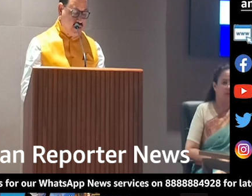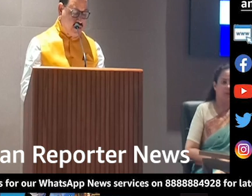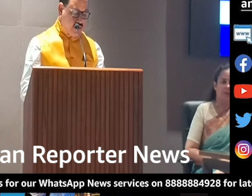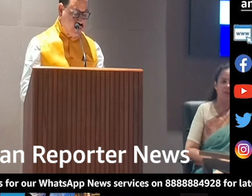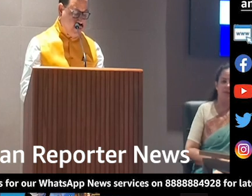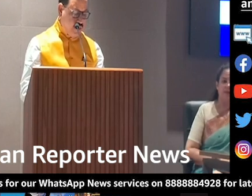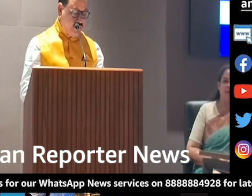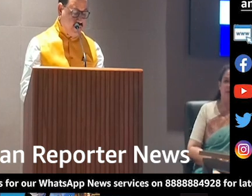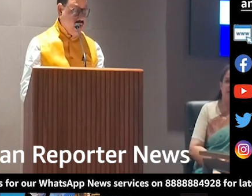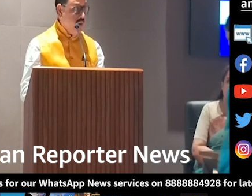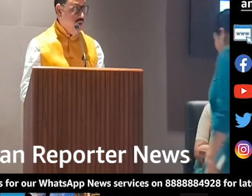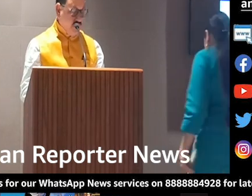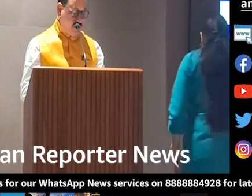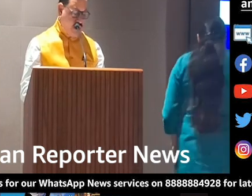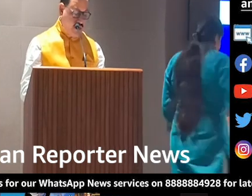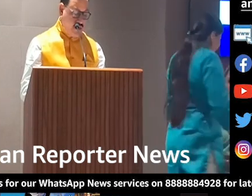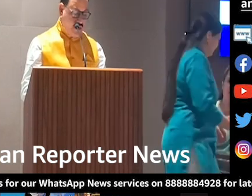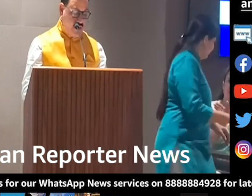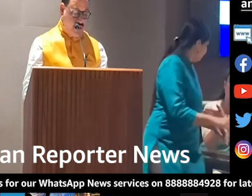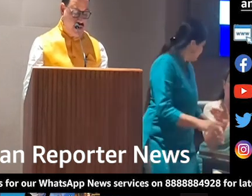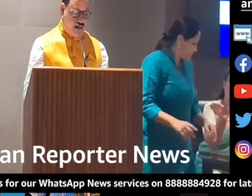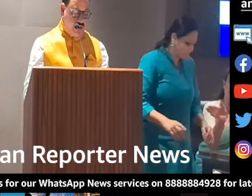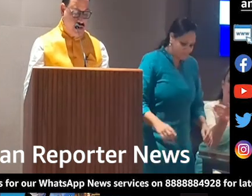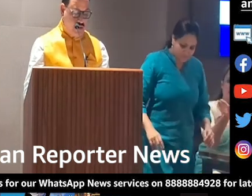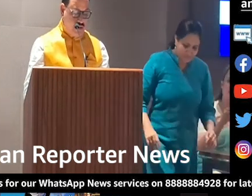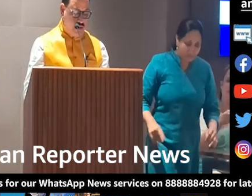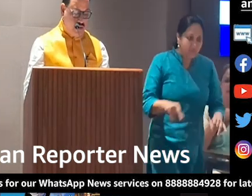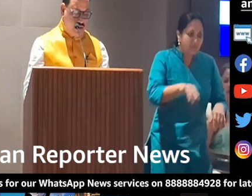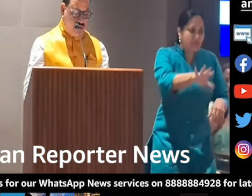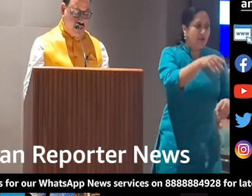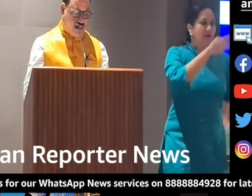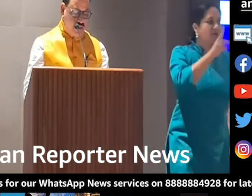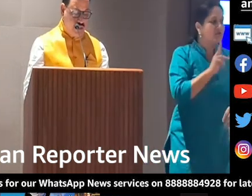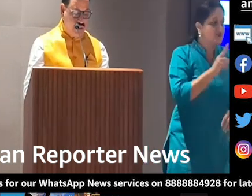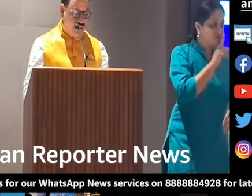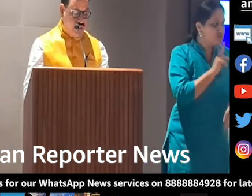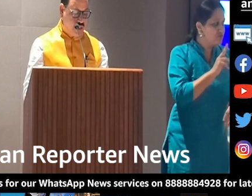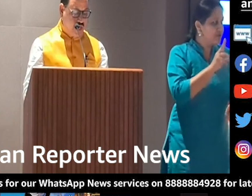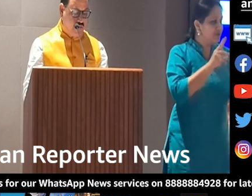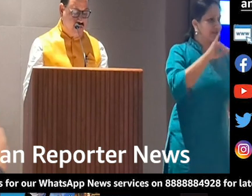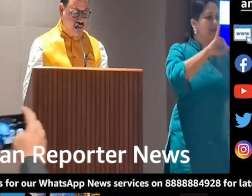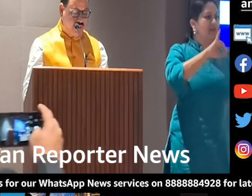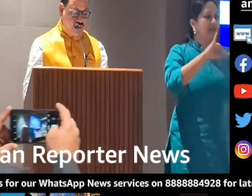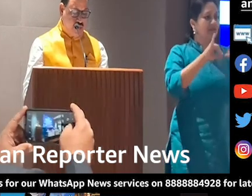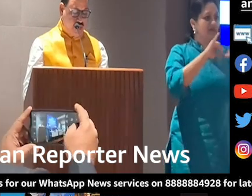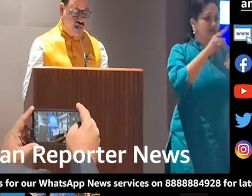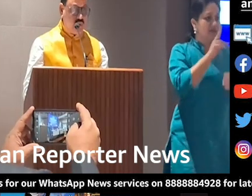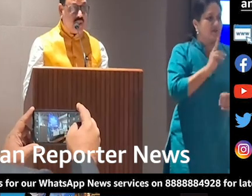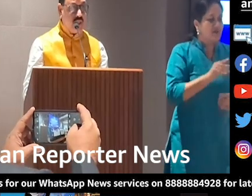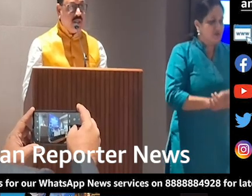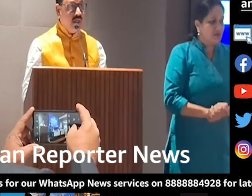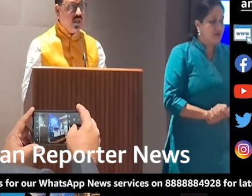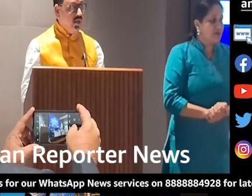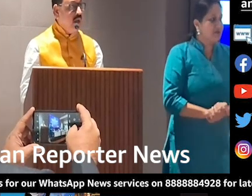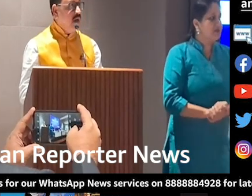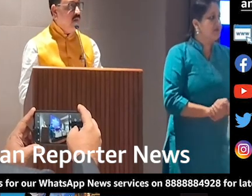Sunil Sahasrabudhe, the secretary, Srimati Kenjal Shah, Mr. Prasad